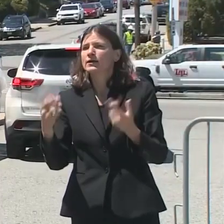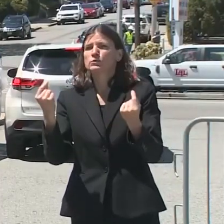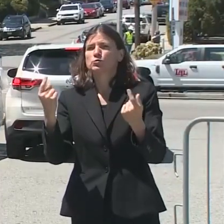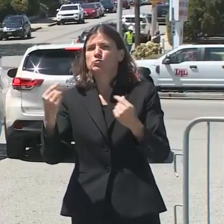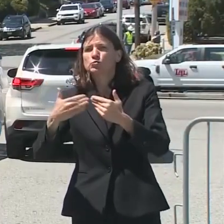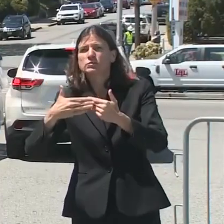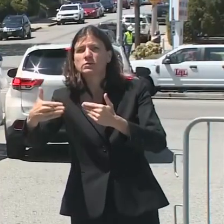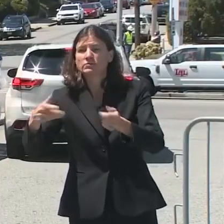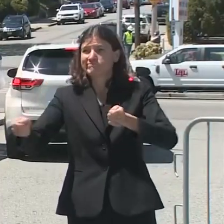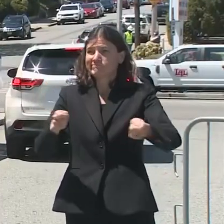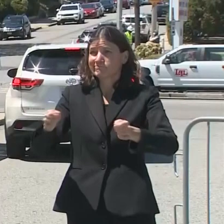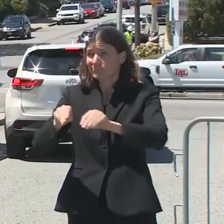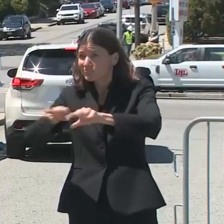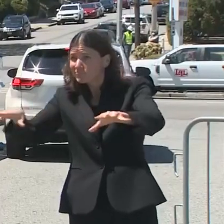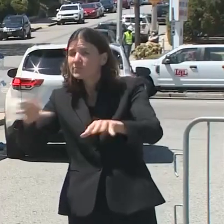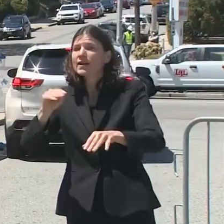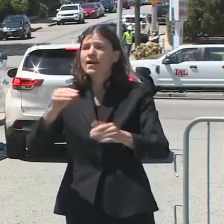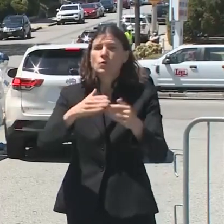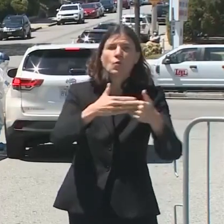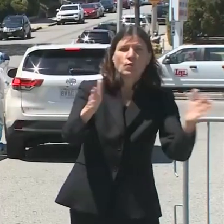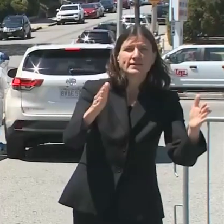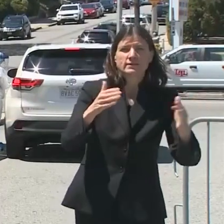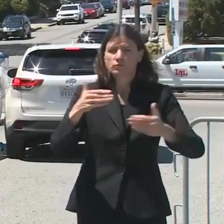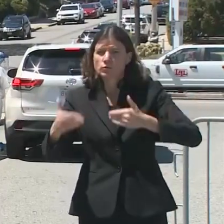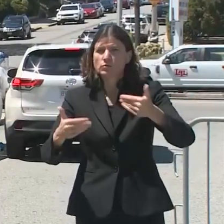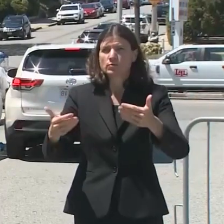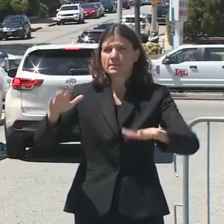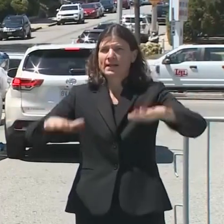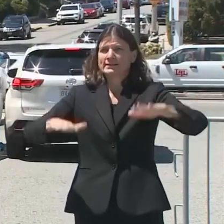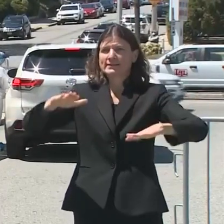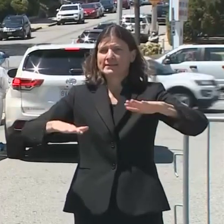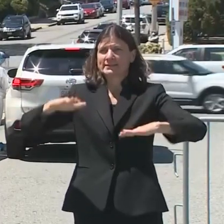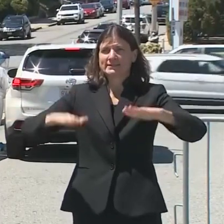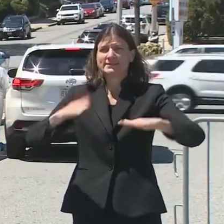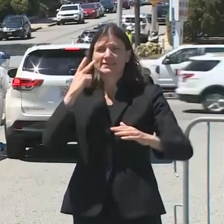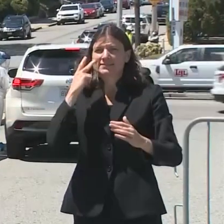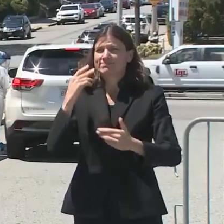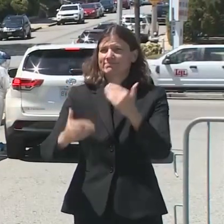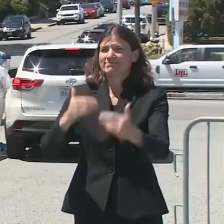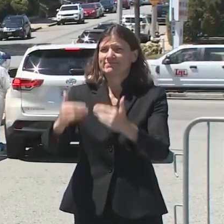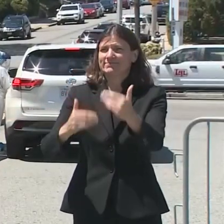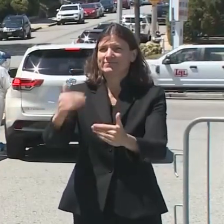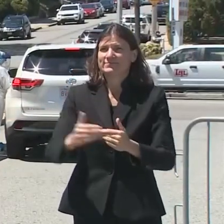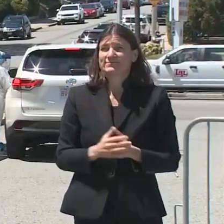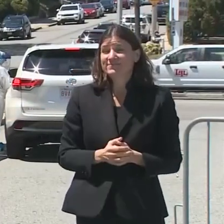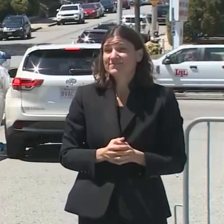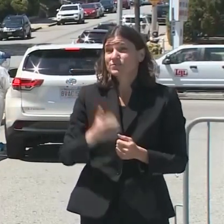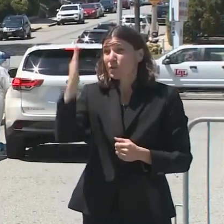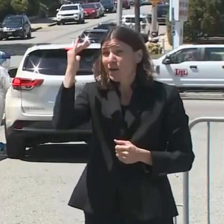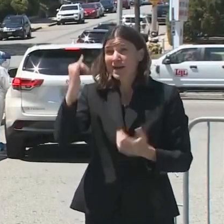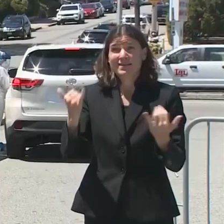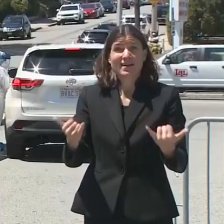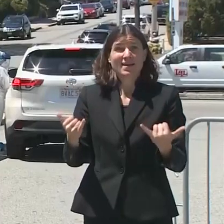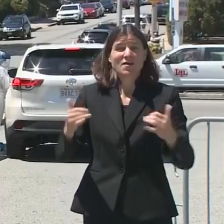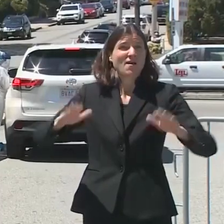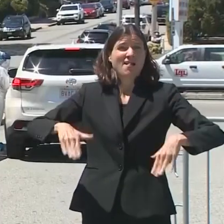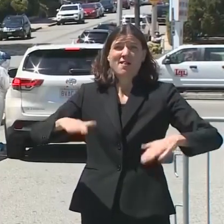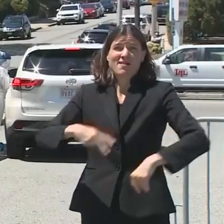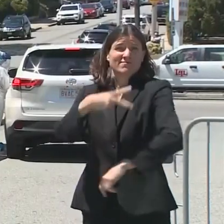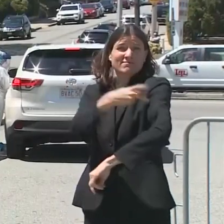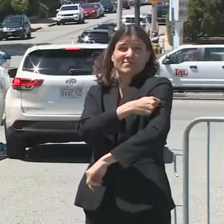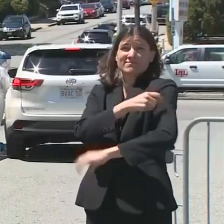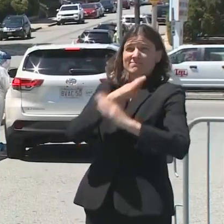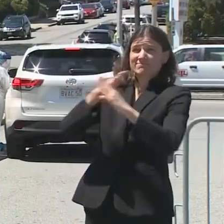of treatment and a potential vaccine nearly enough, but in the meantime, as the federal government pursues those options,